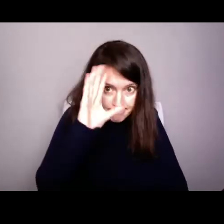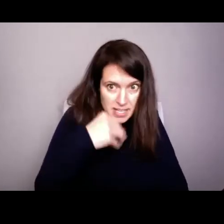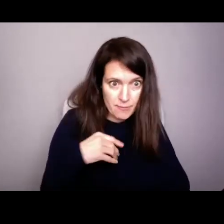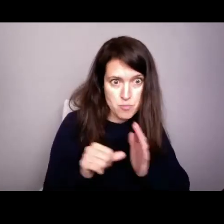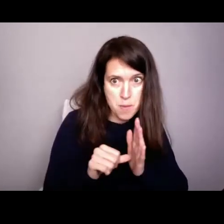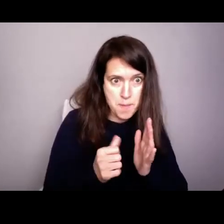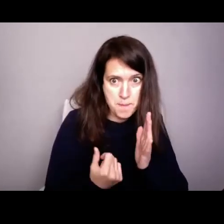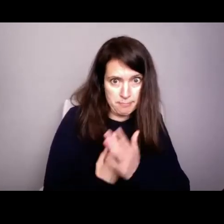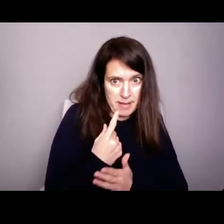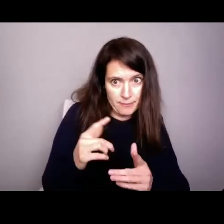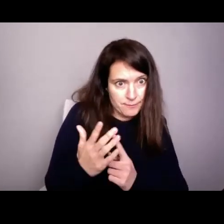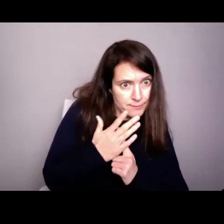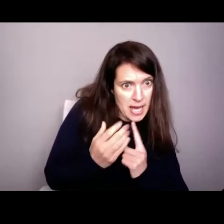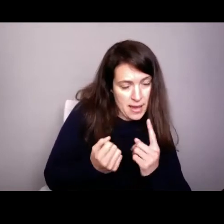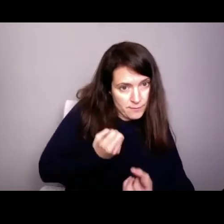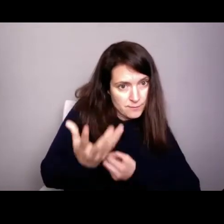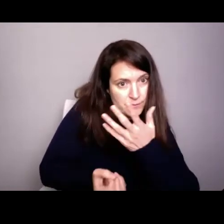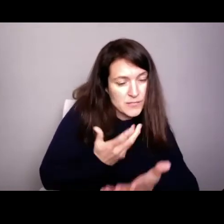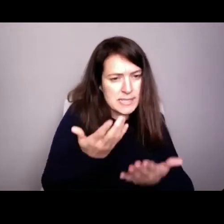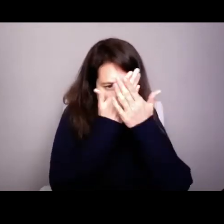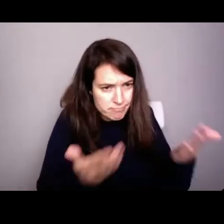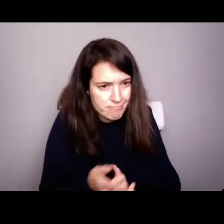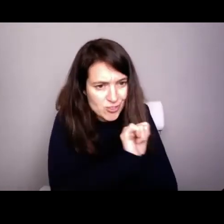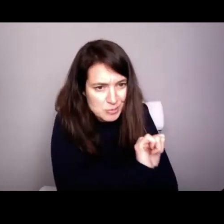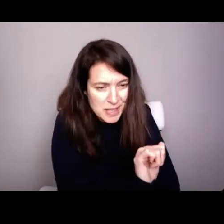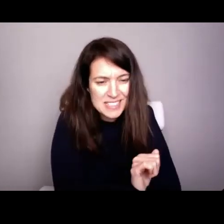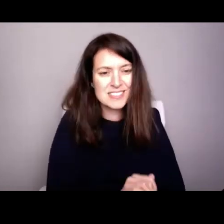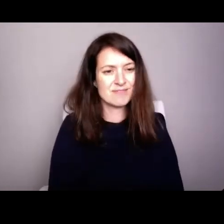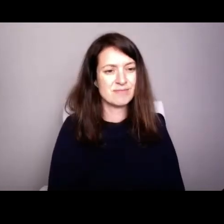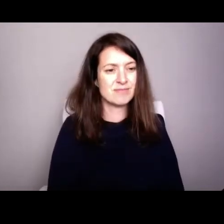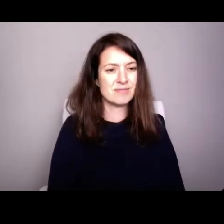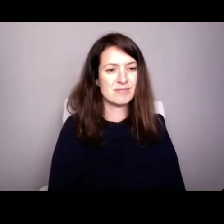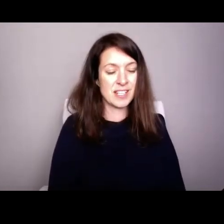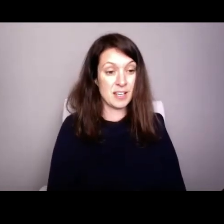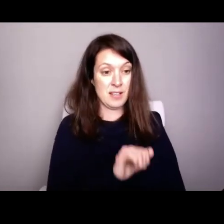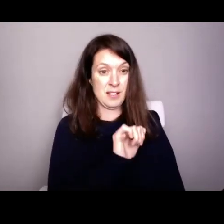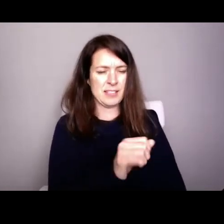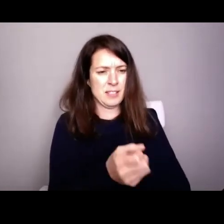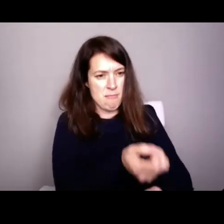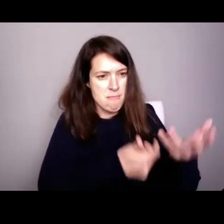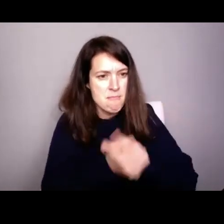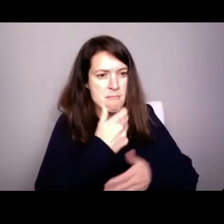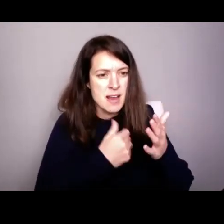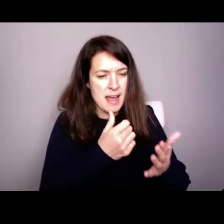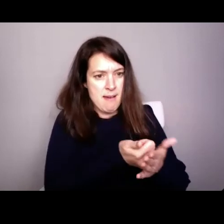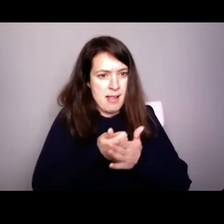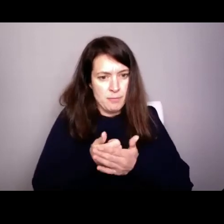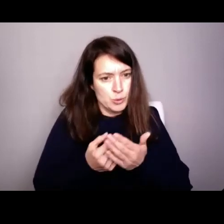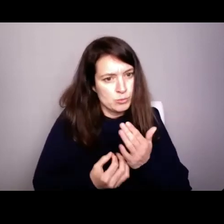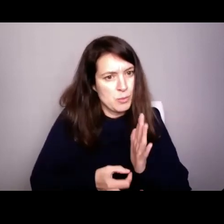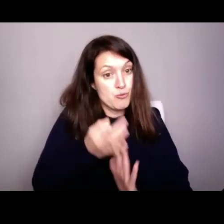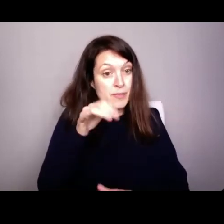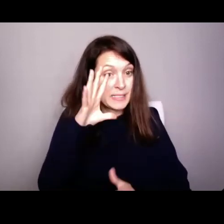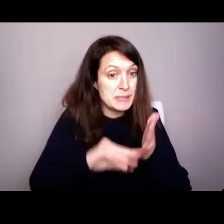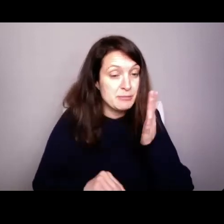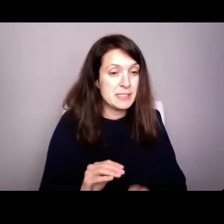way, and respect the re-traumatization that explaining lived experience can have. Also, listening should